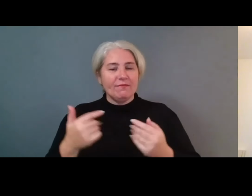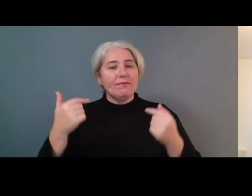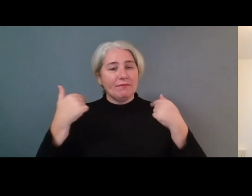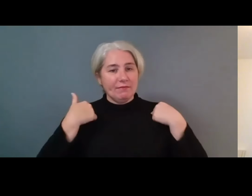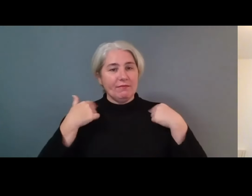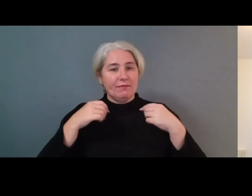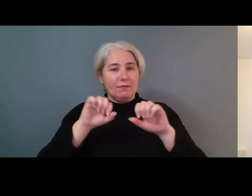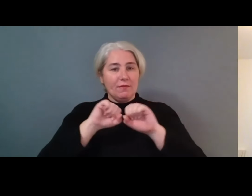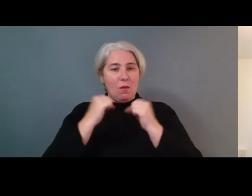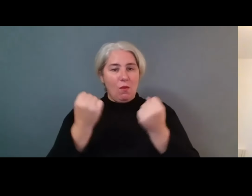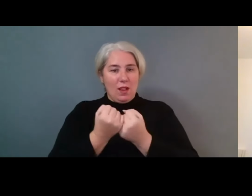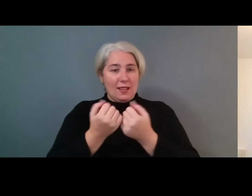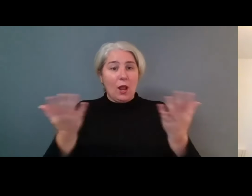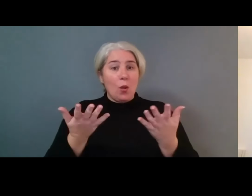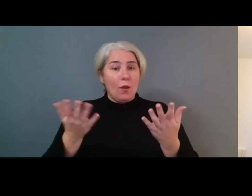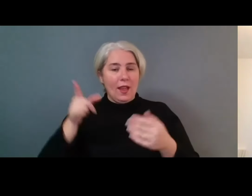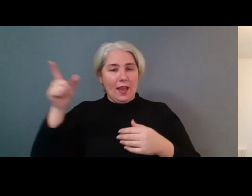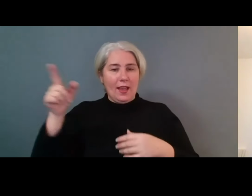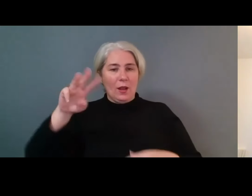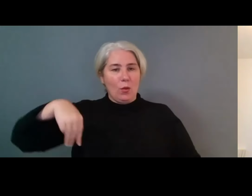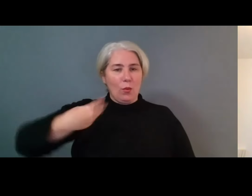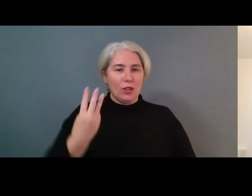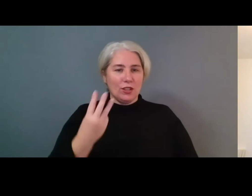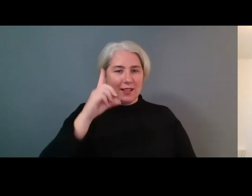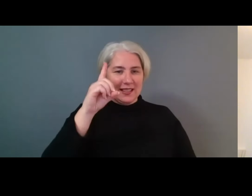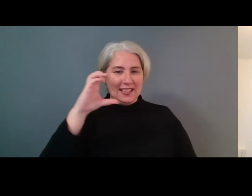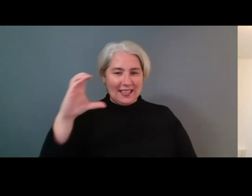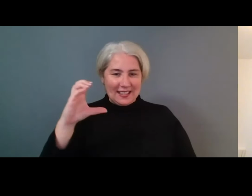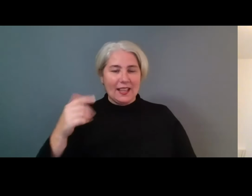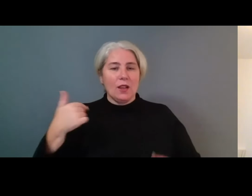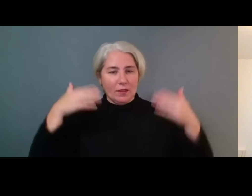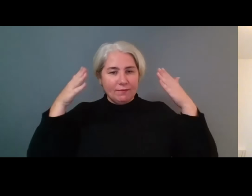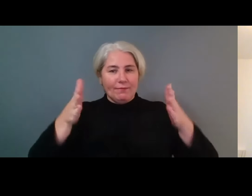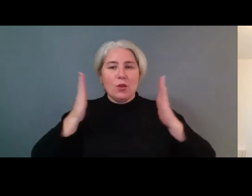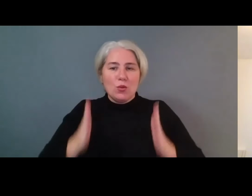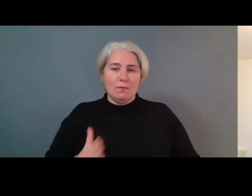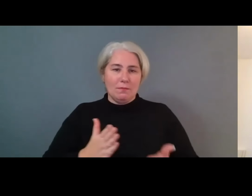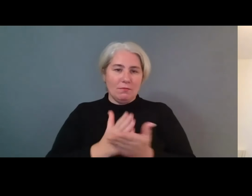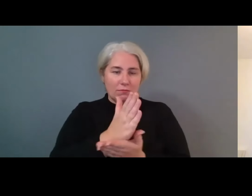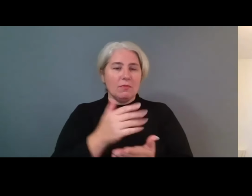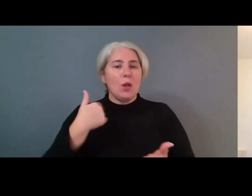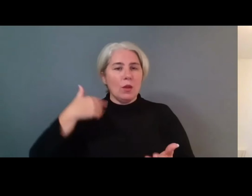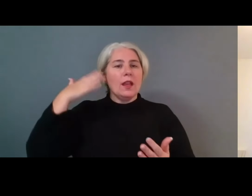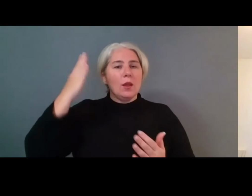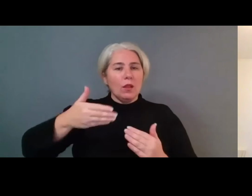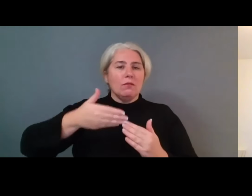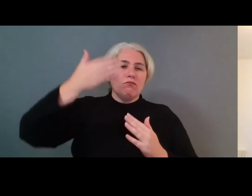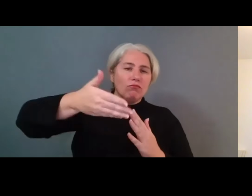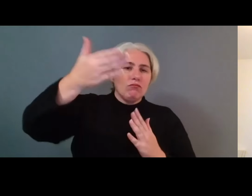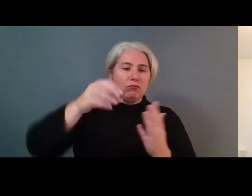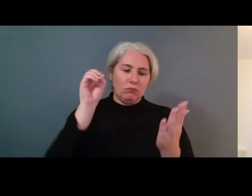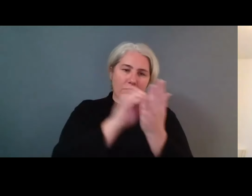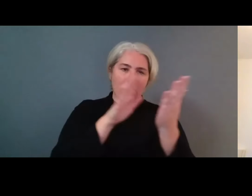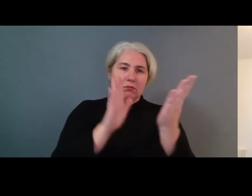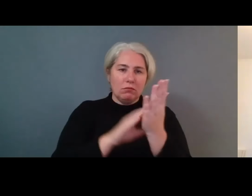in Washington, D.C. DRI documents human rights abuses, publishes reports on human rights enforcement,